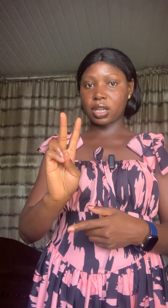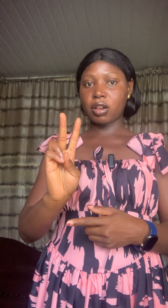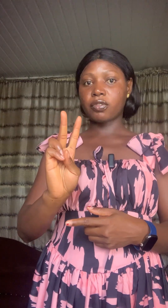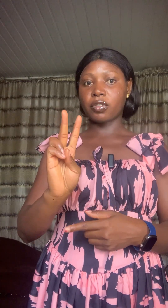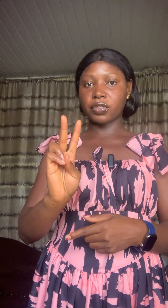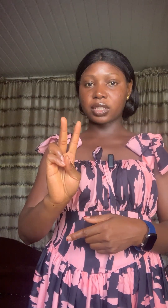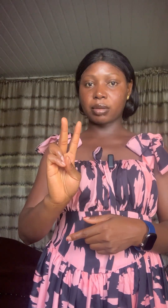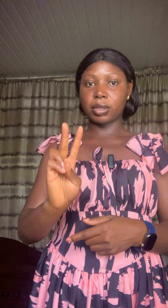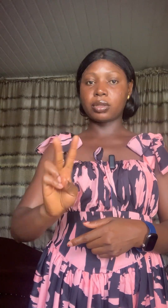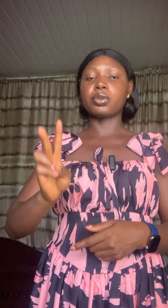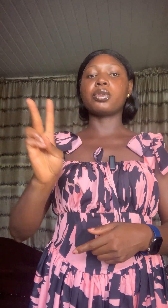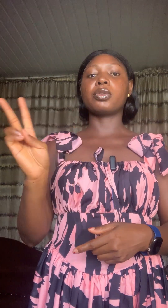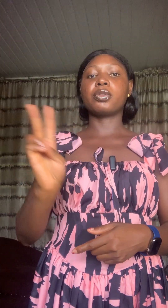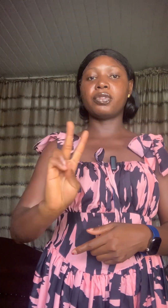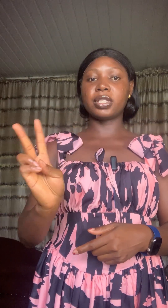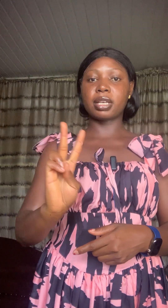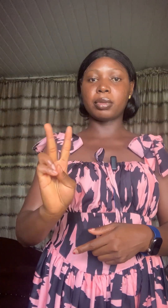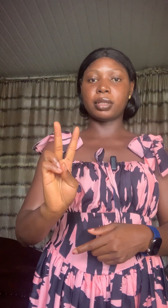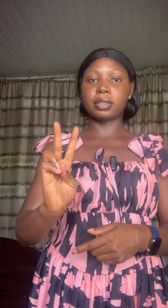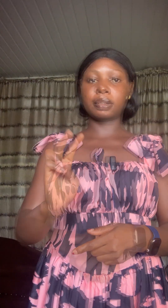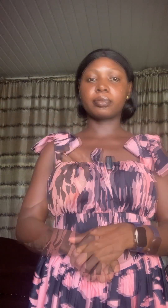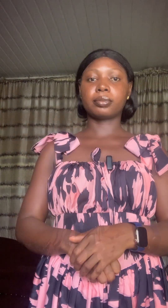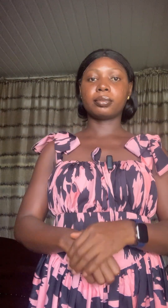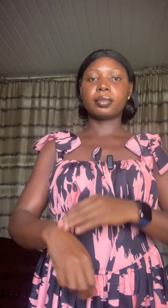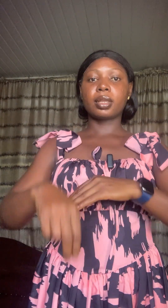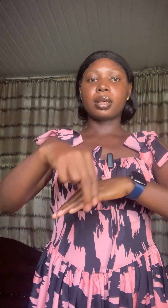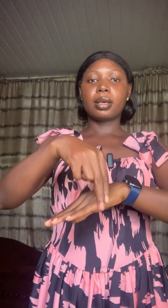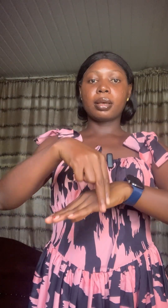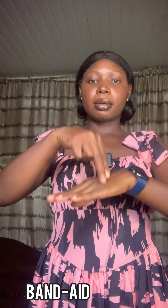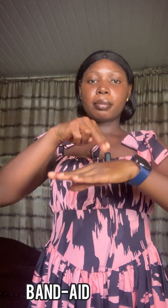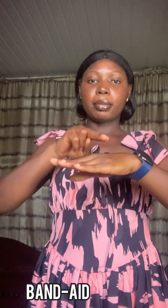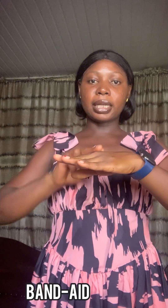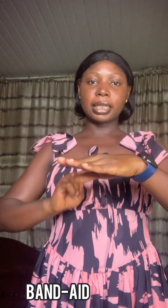for vitamin. So vitamins. Band-aid,